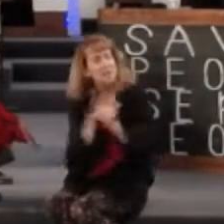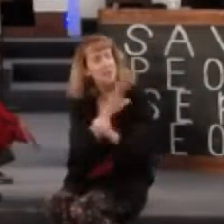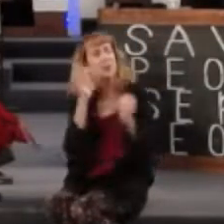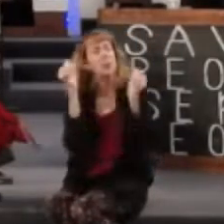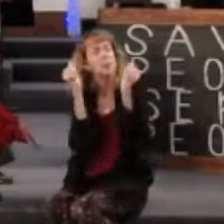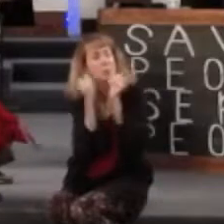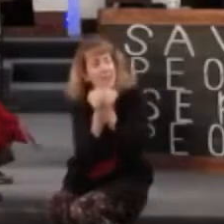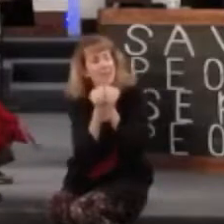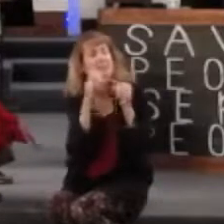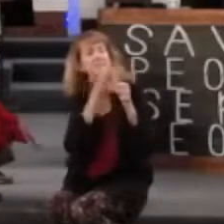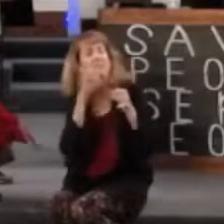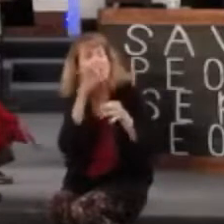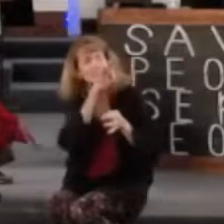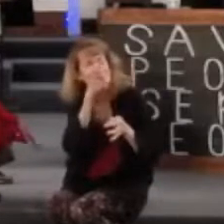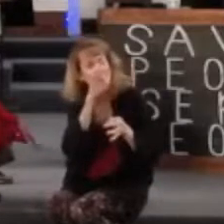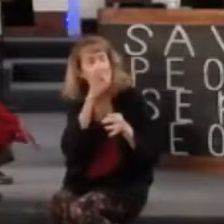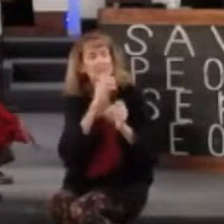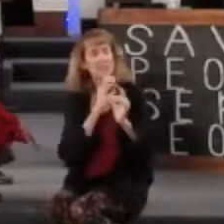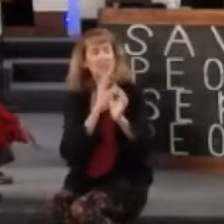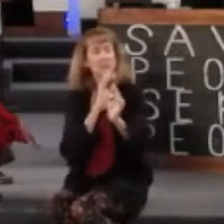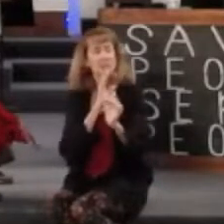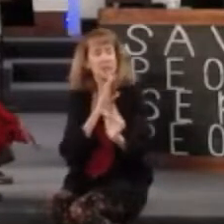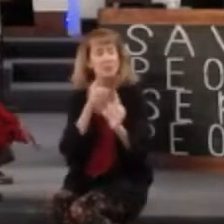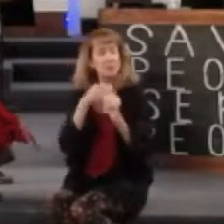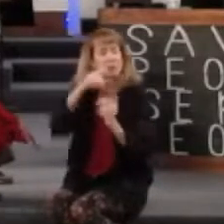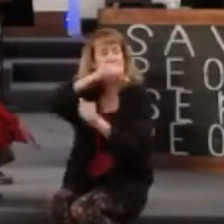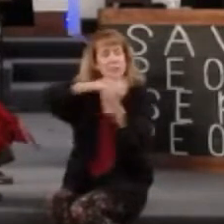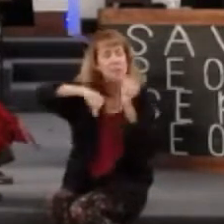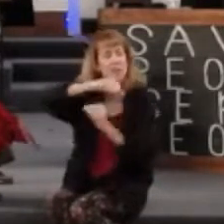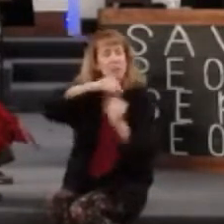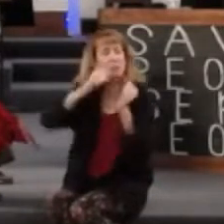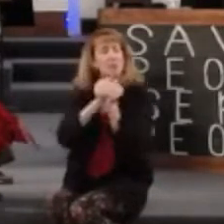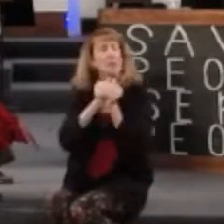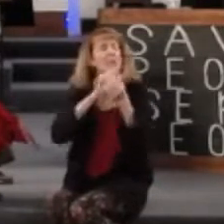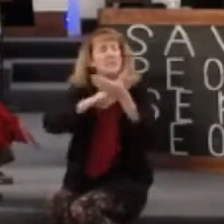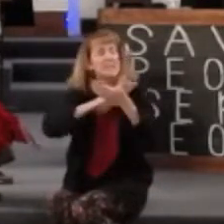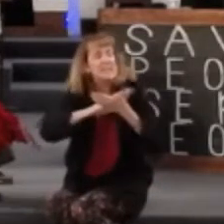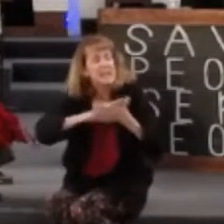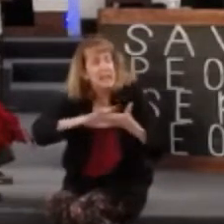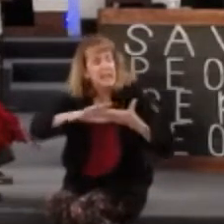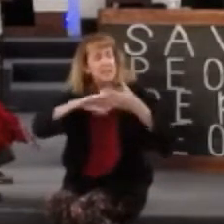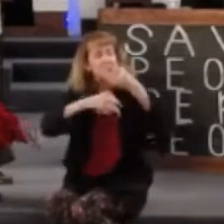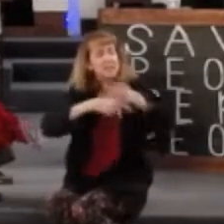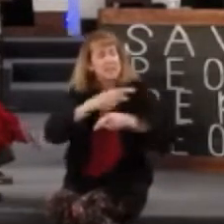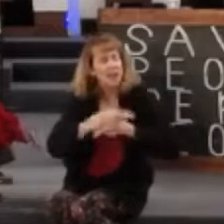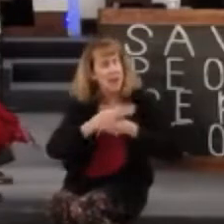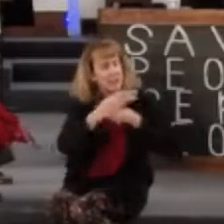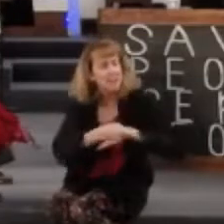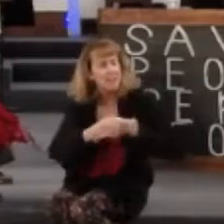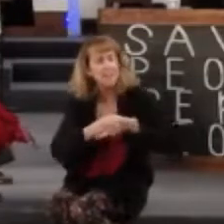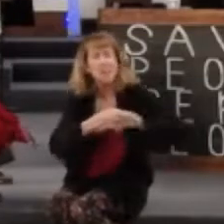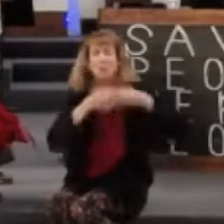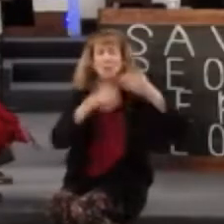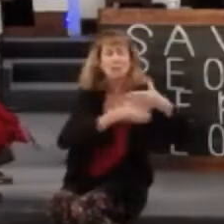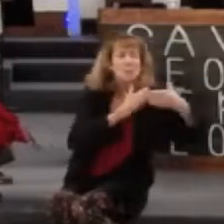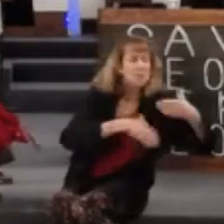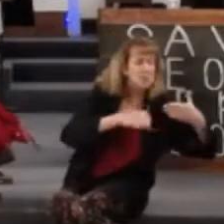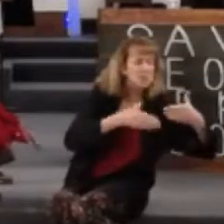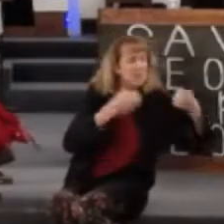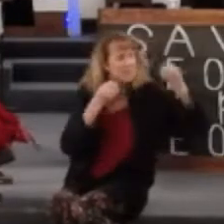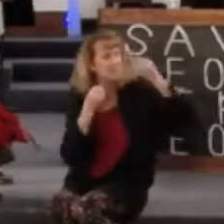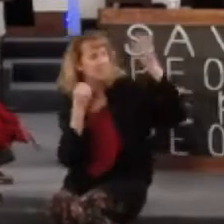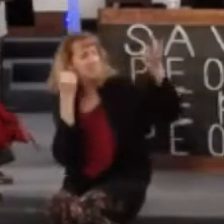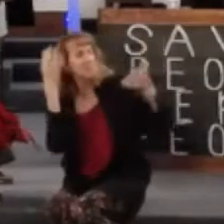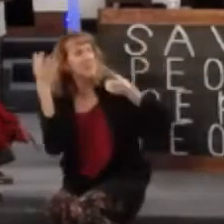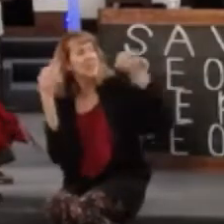the Spirit, speaking to one another with psalms, hymns, and songs from the Spirit. Sing and make music from your heart to the